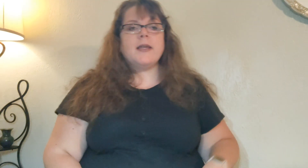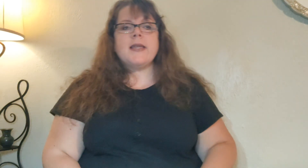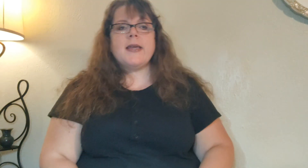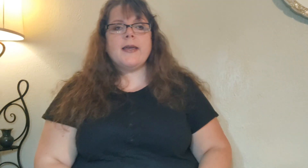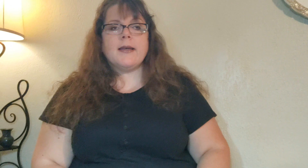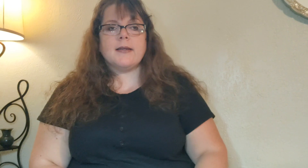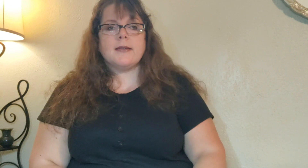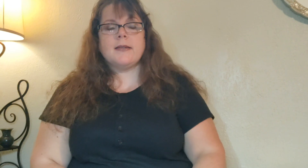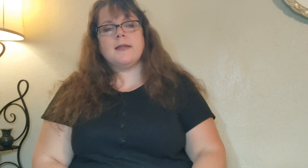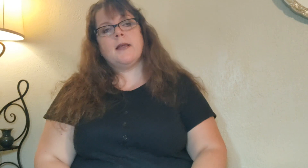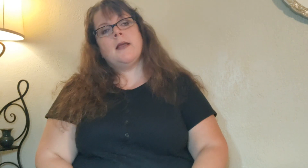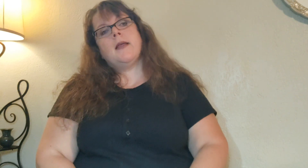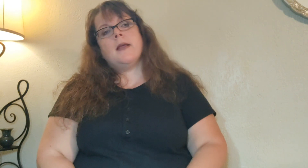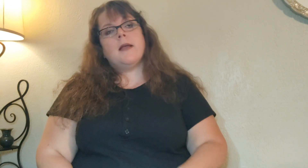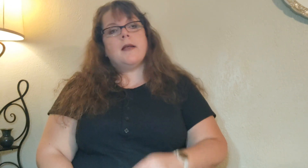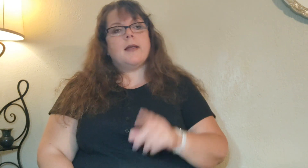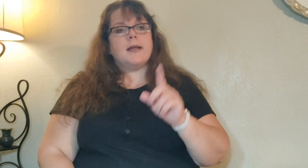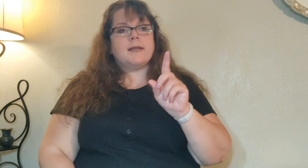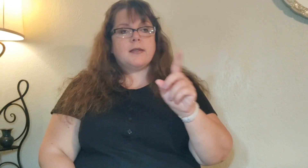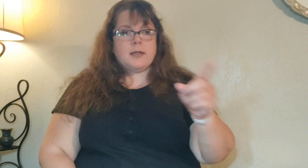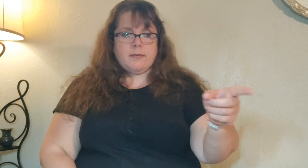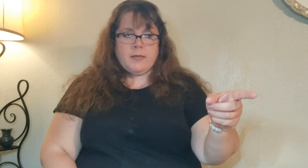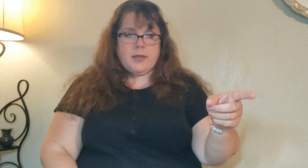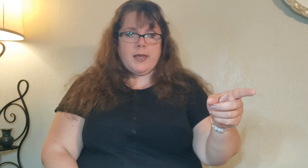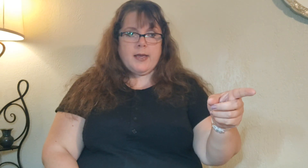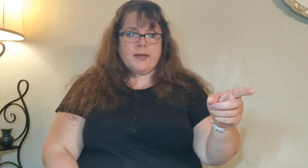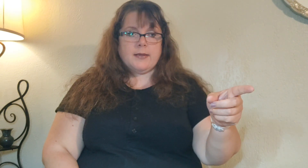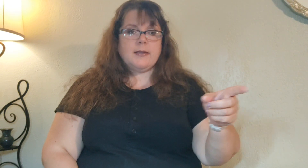Then his is his.